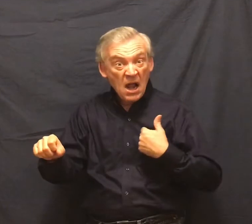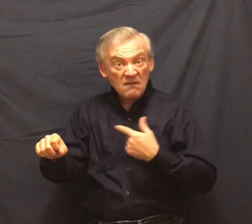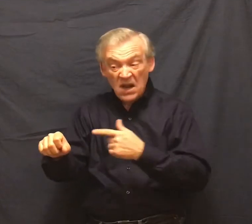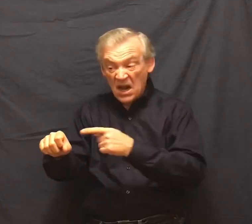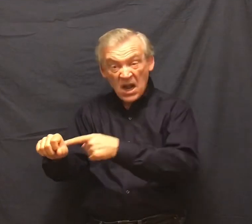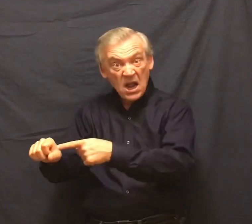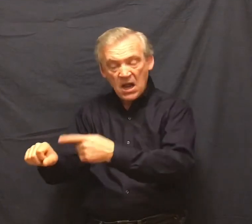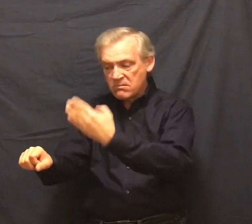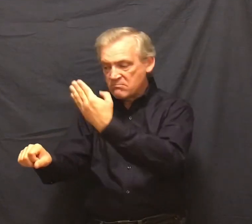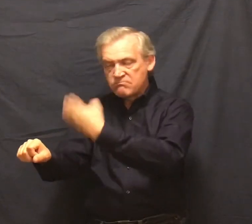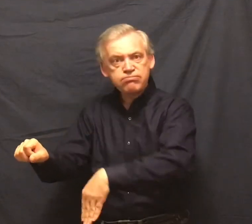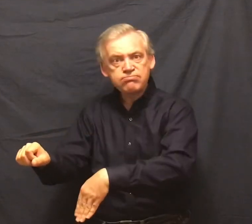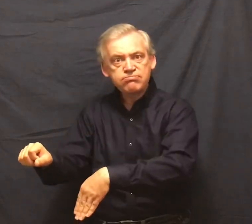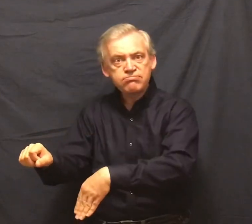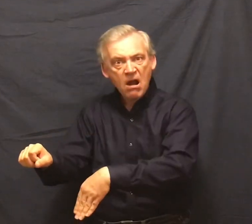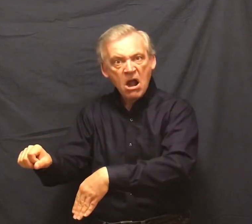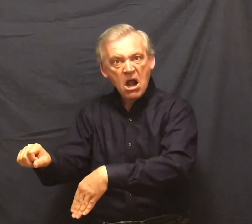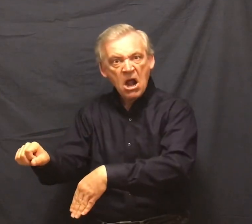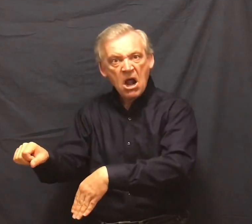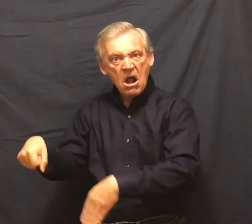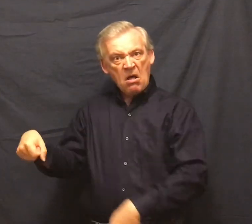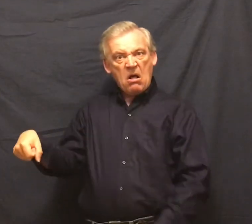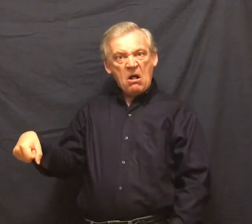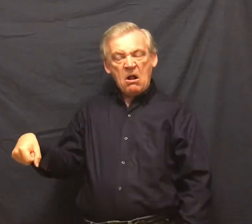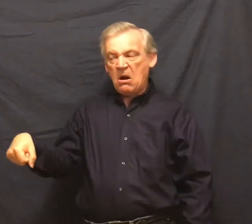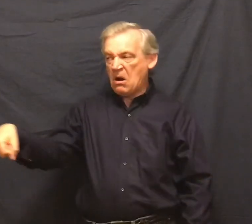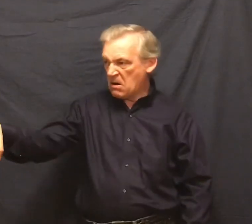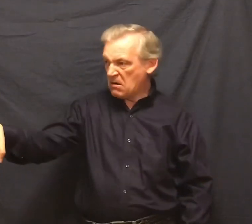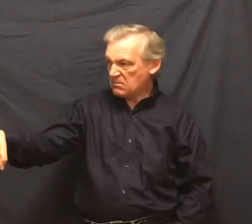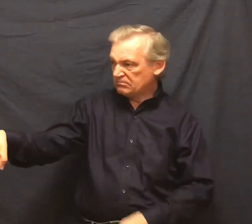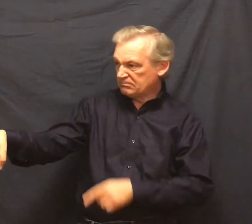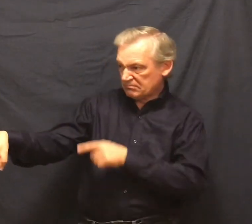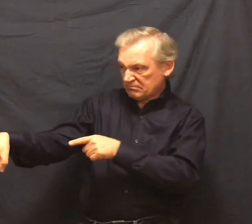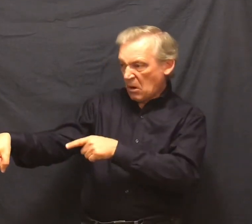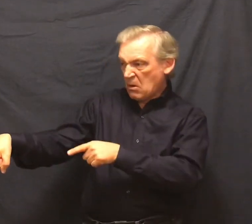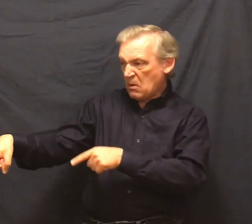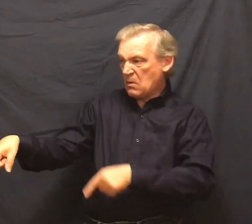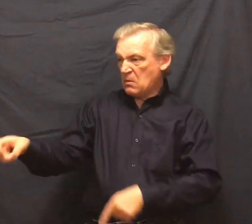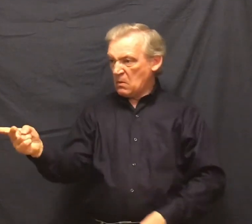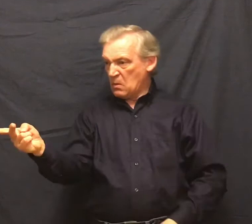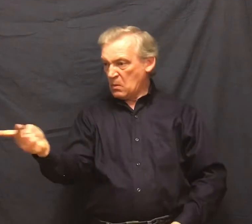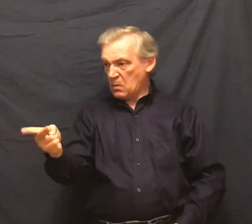"You can have them 2 beds over there," he said, indicating 2 bunks near the stove.